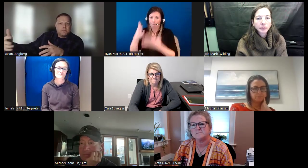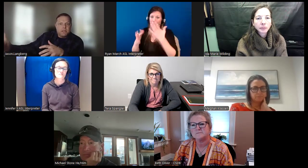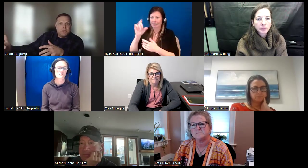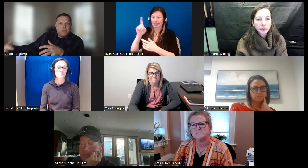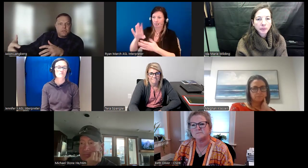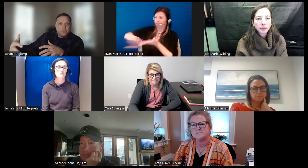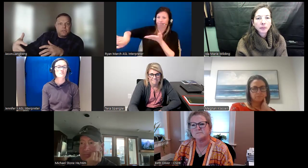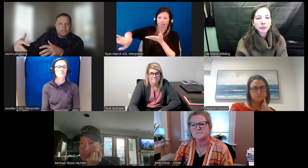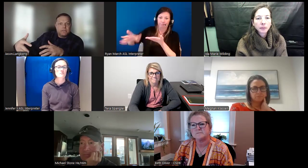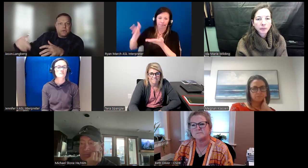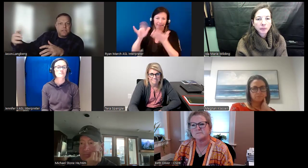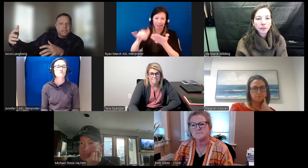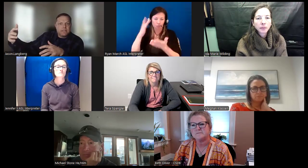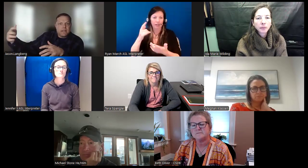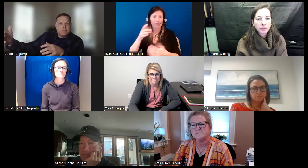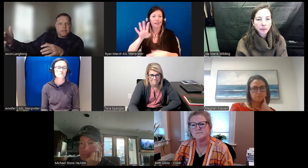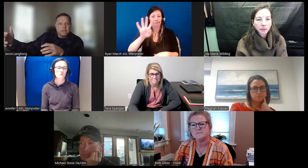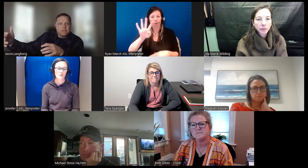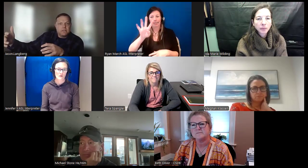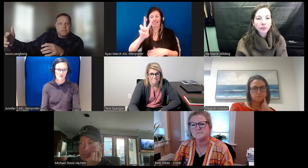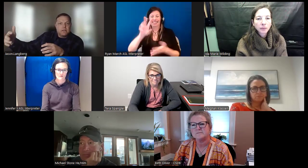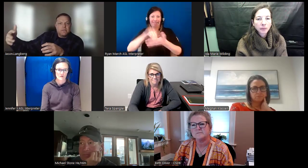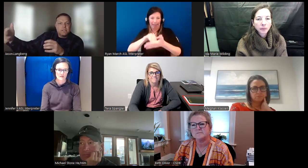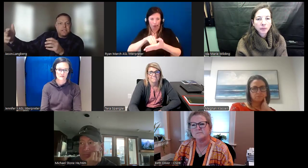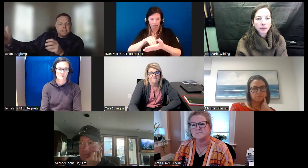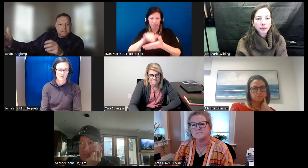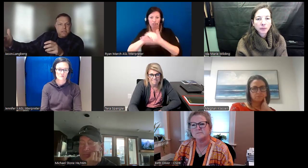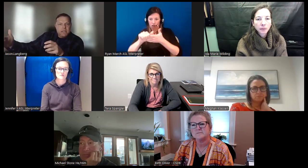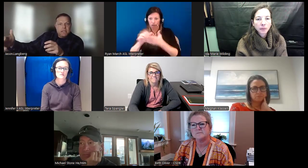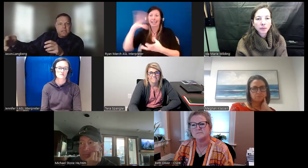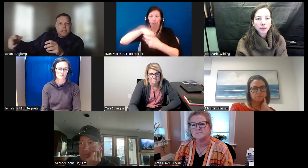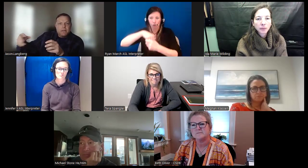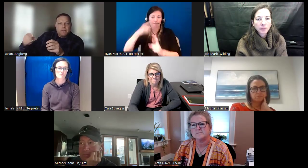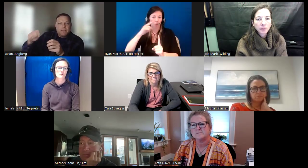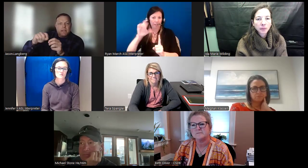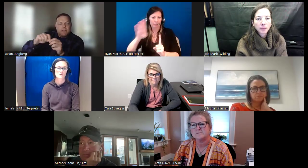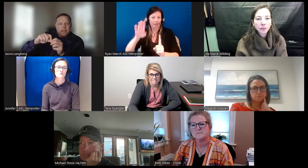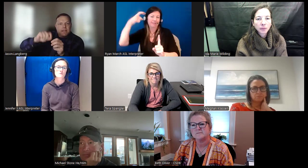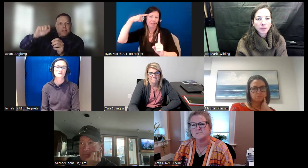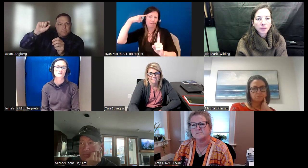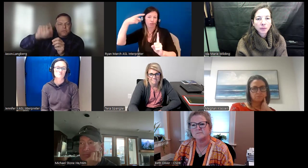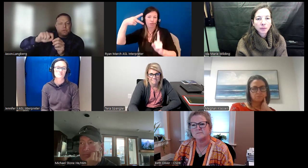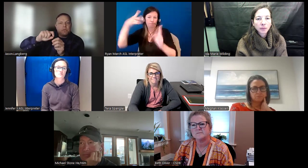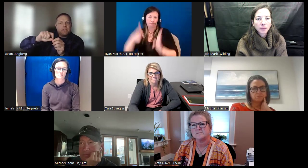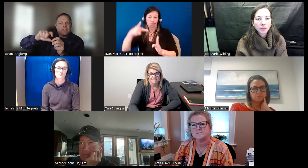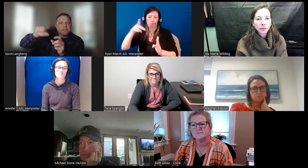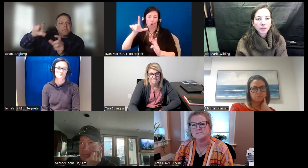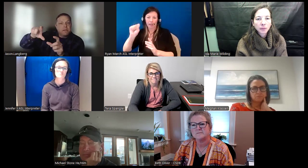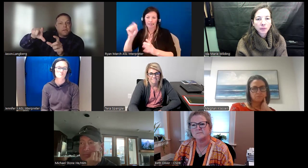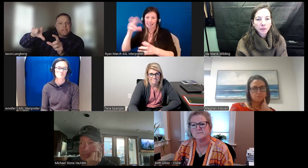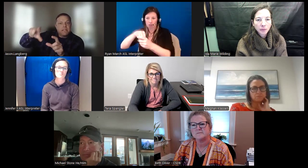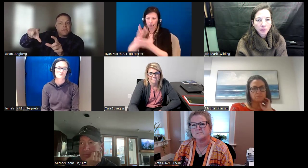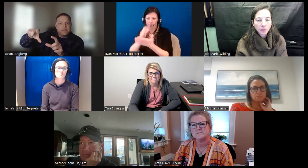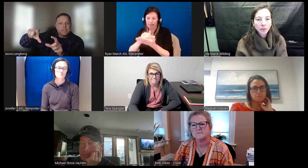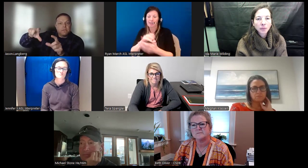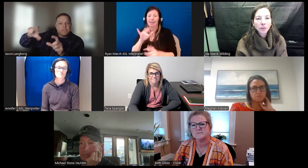Polis's budget includes $46,000 for CSDB. And presumably that just mirrors